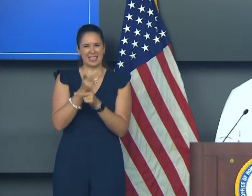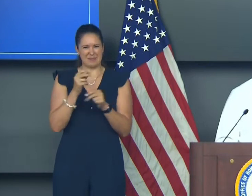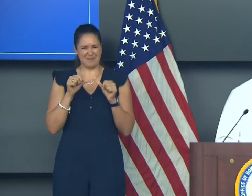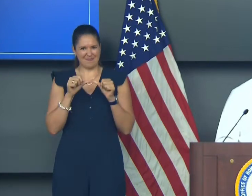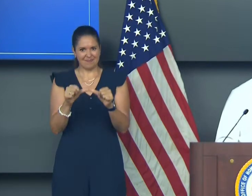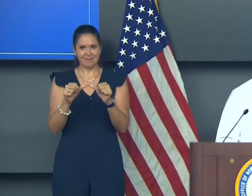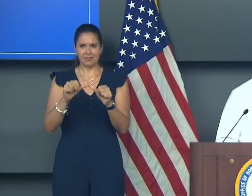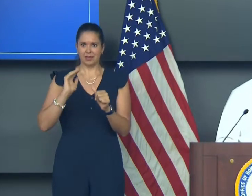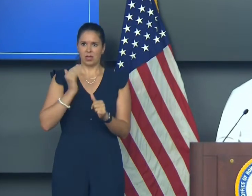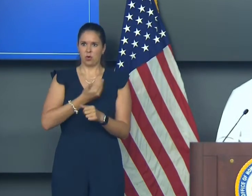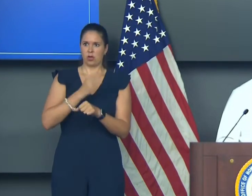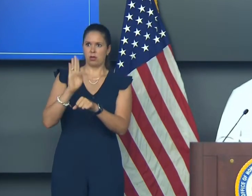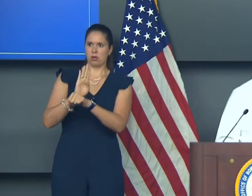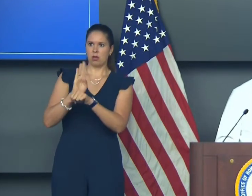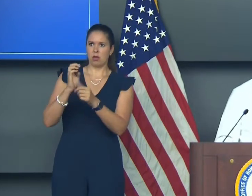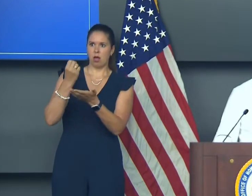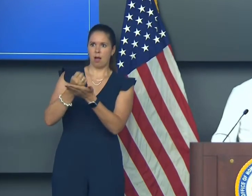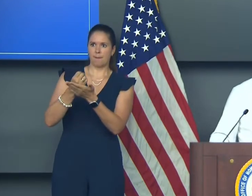economy open.